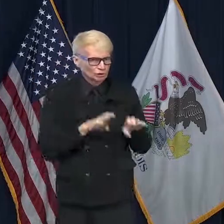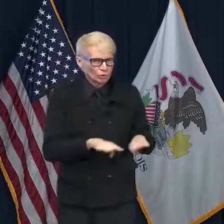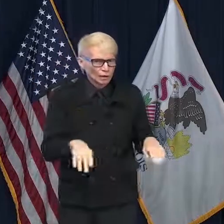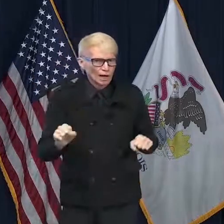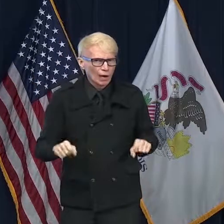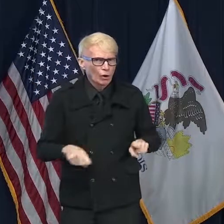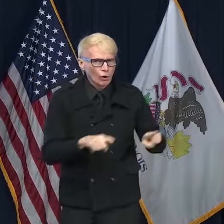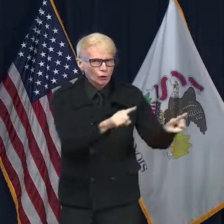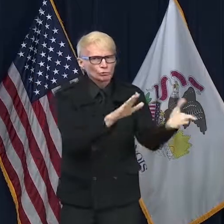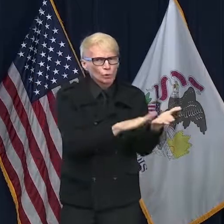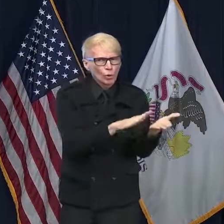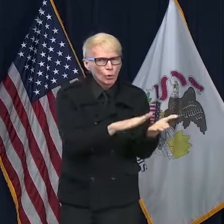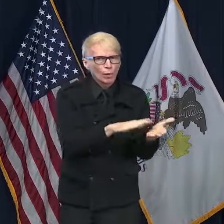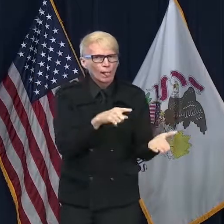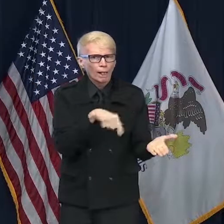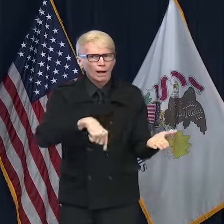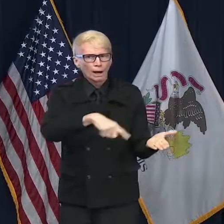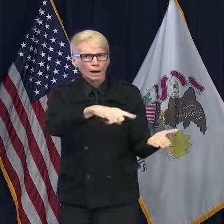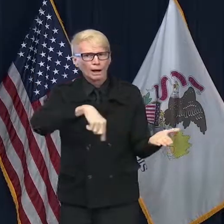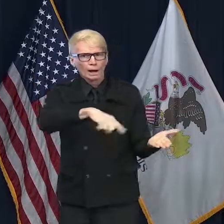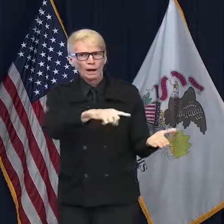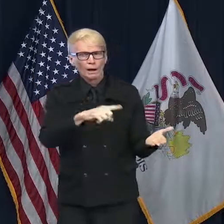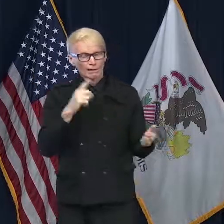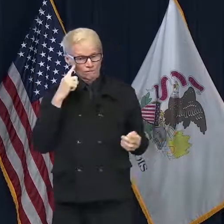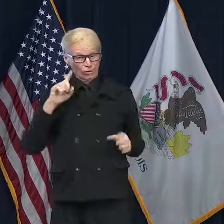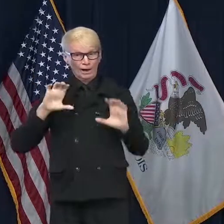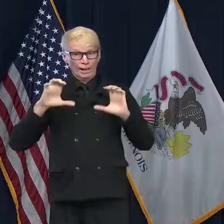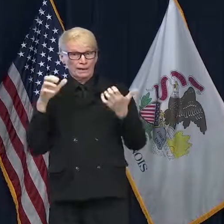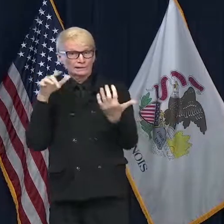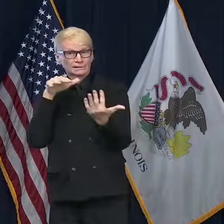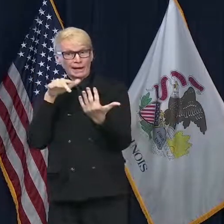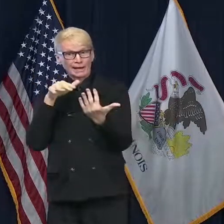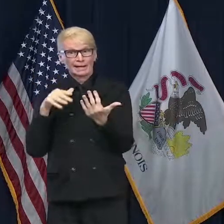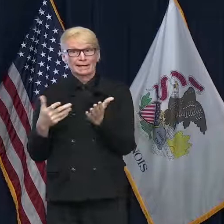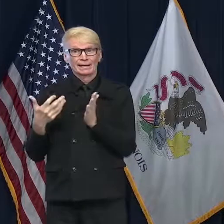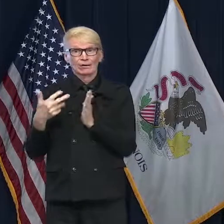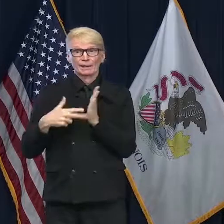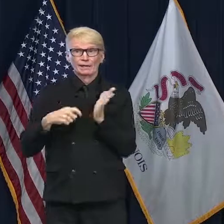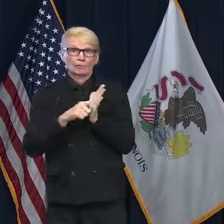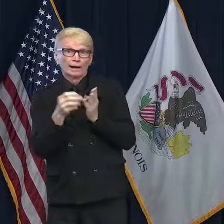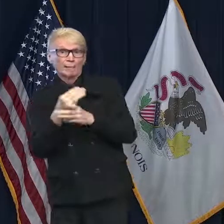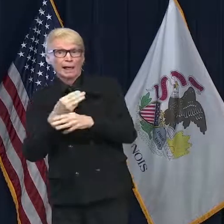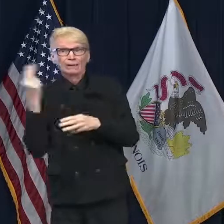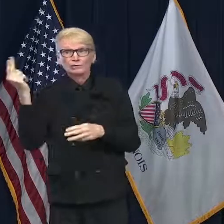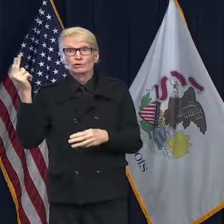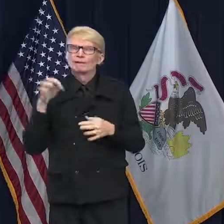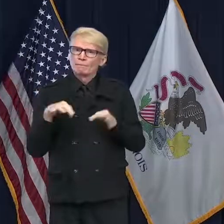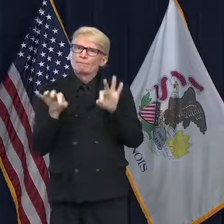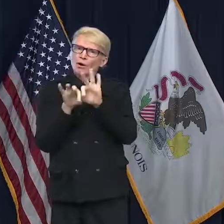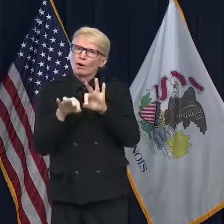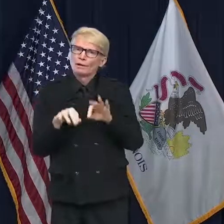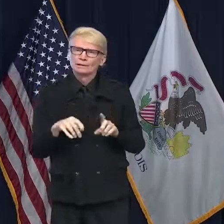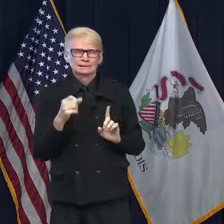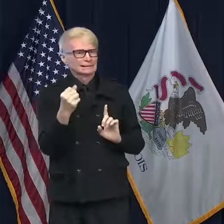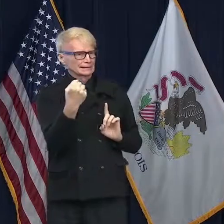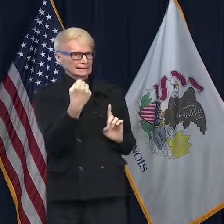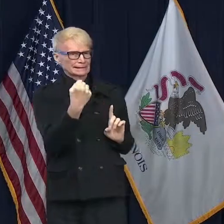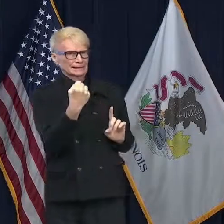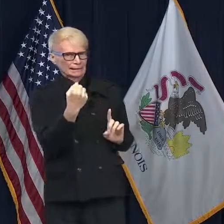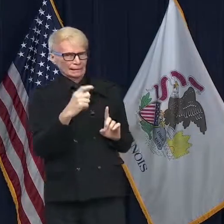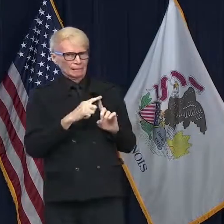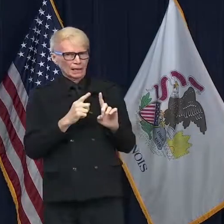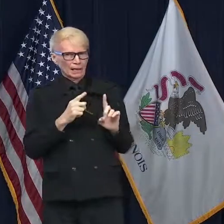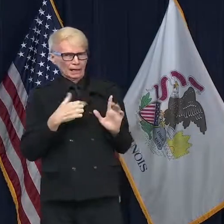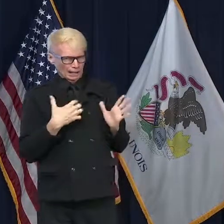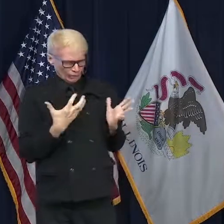school. And so making it safe for them to go to academic classes is the thing that we've been focused on. Right, but I've done my homework. There is Yeah. not